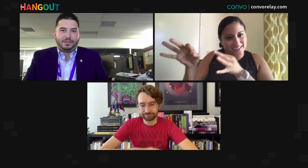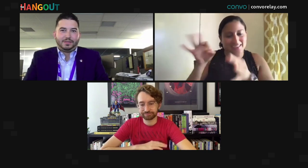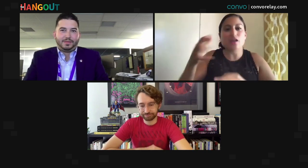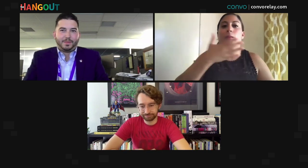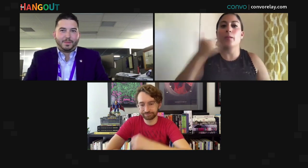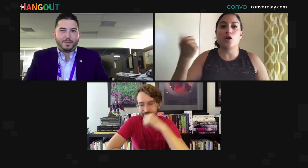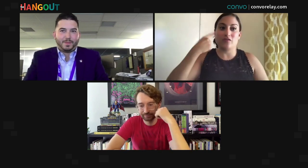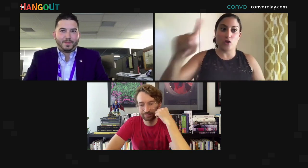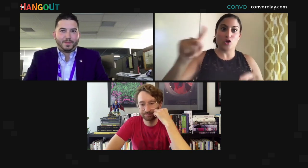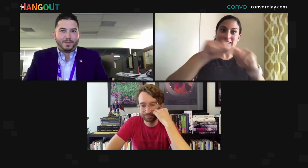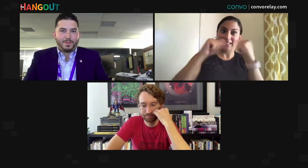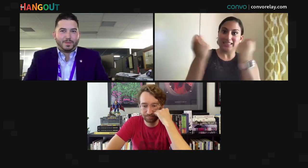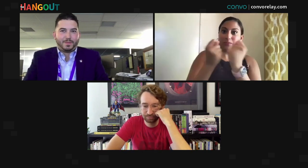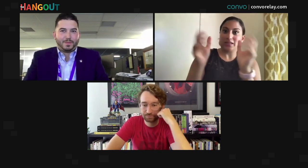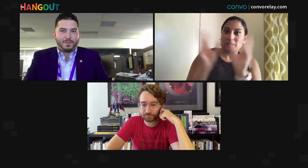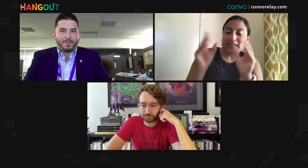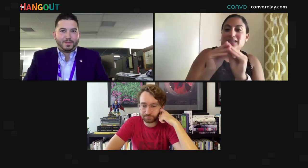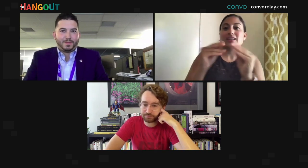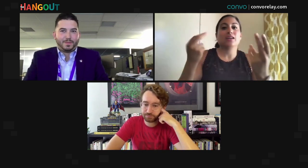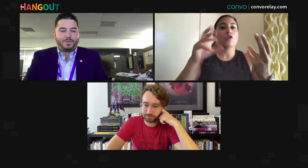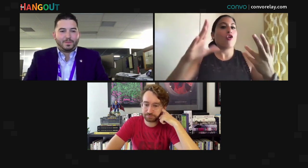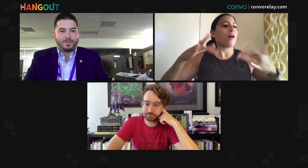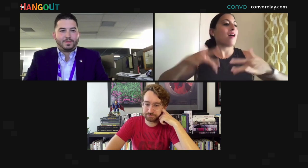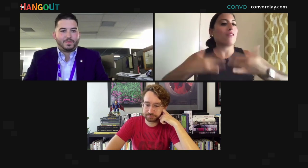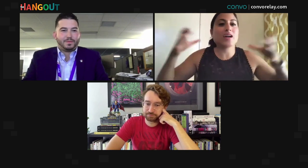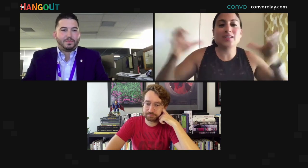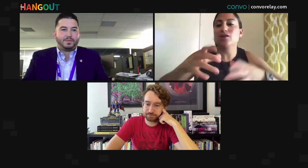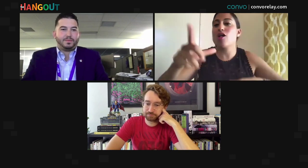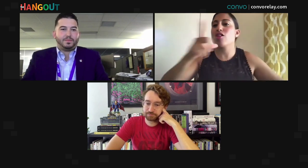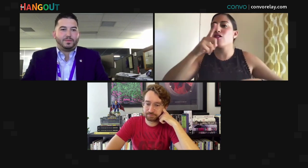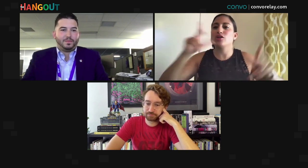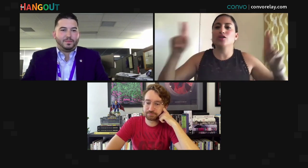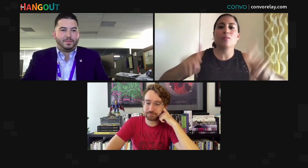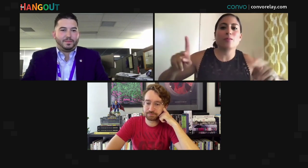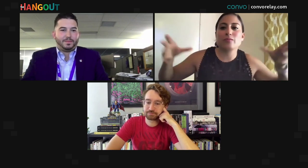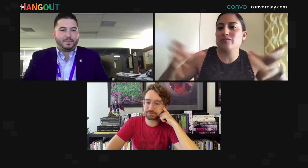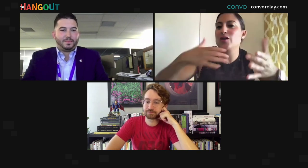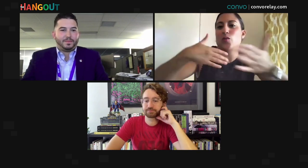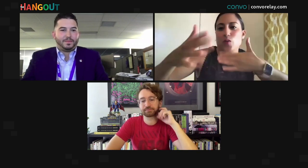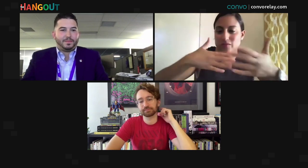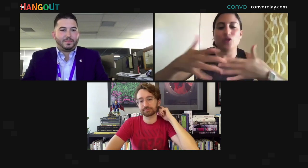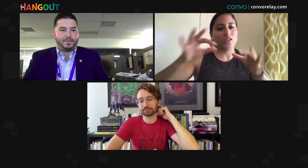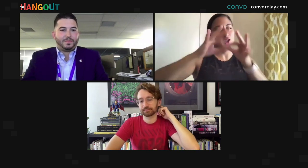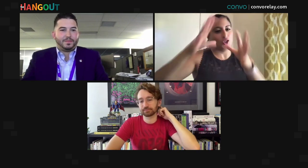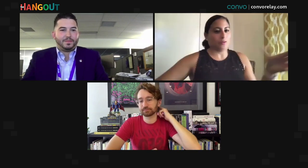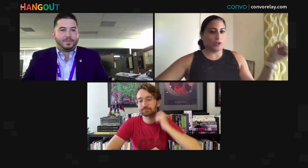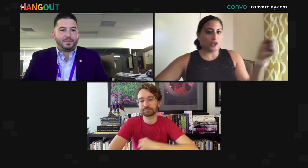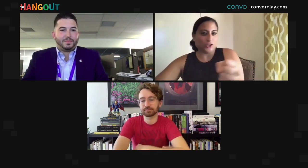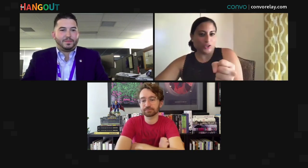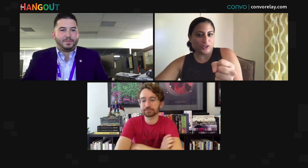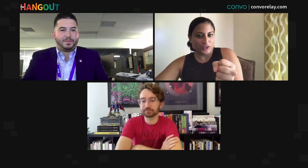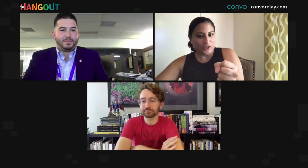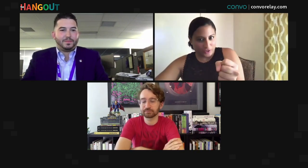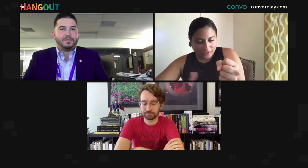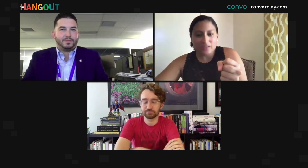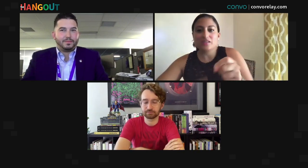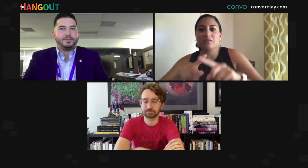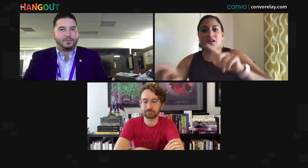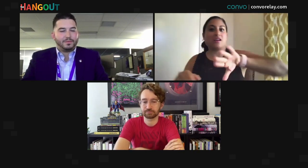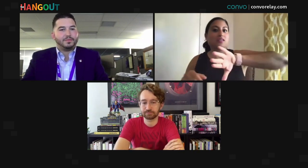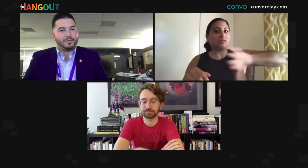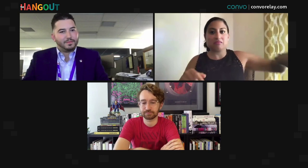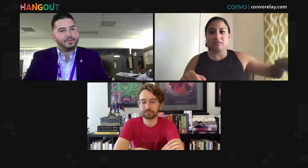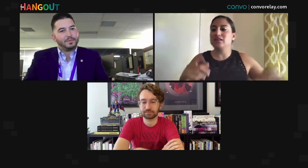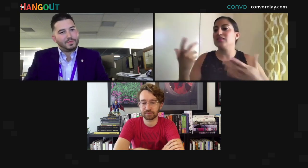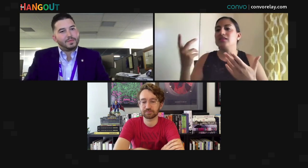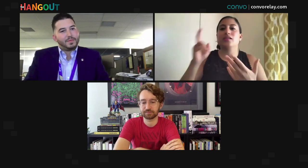hard to use them. So I had to explain to them, for team meetings or any kind of events, for luncheons or people are getting together, it's